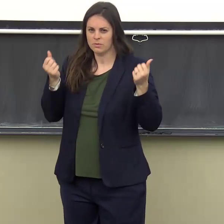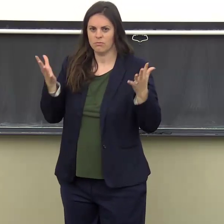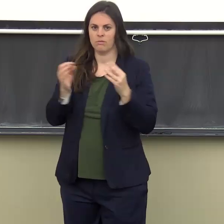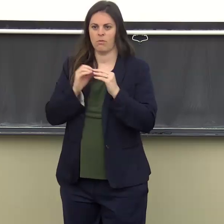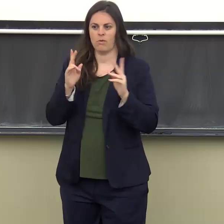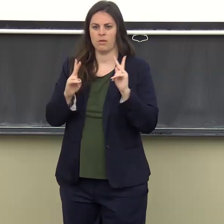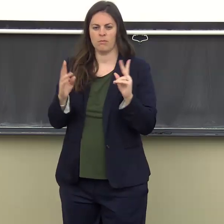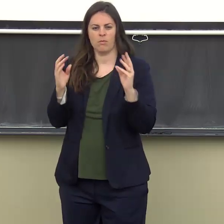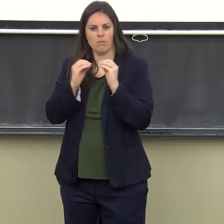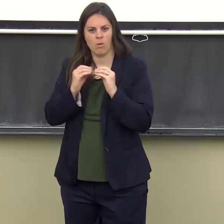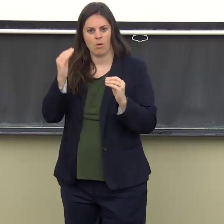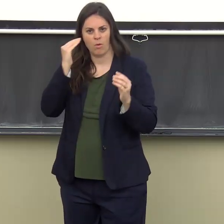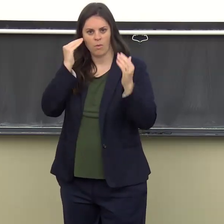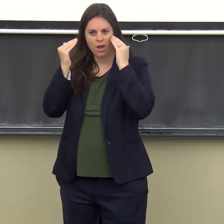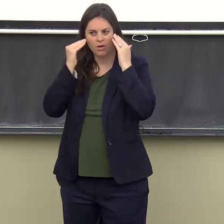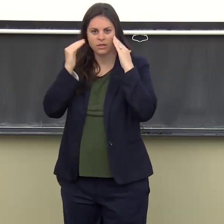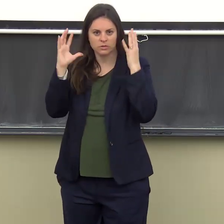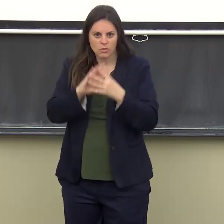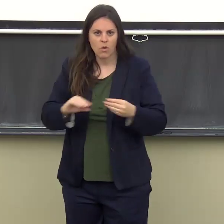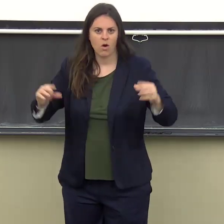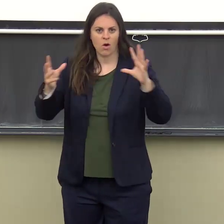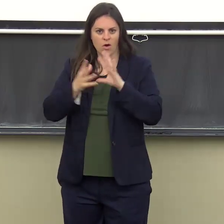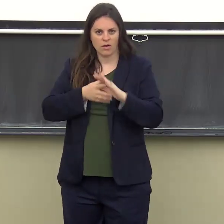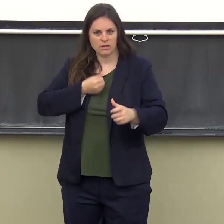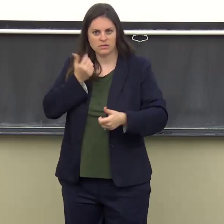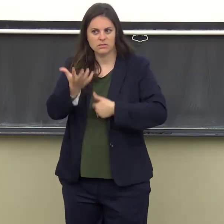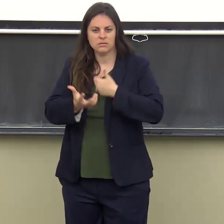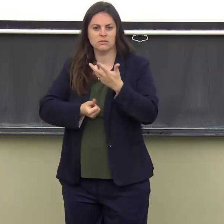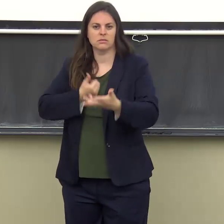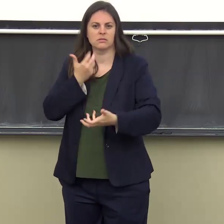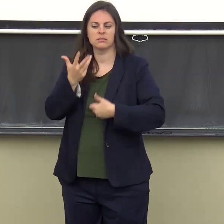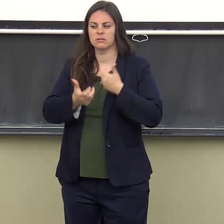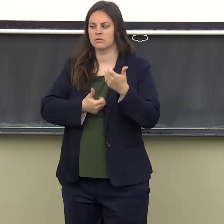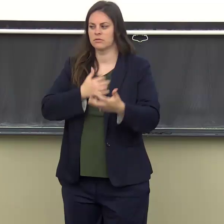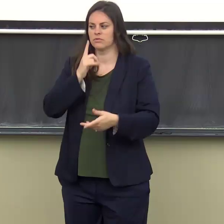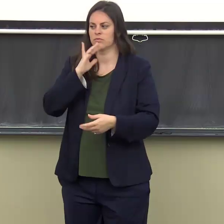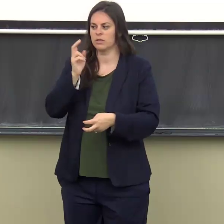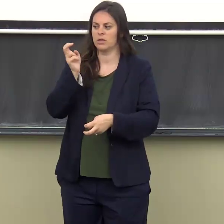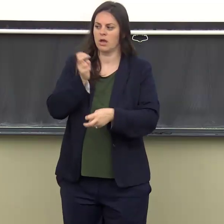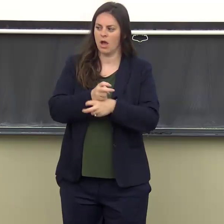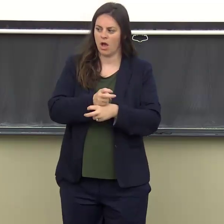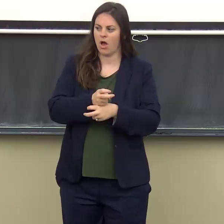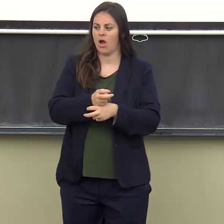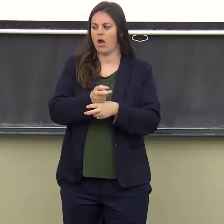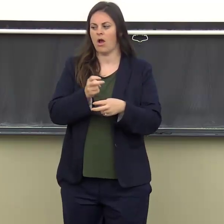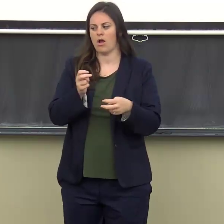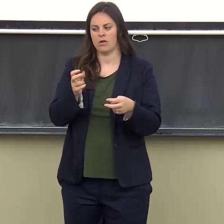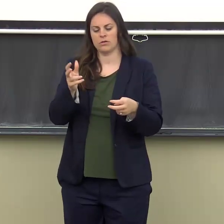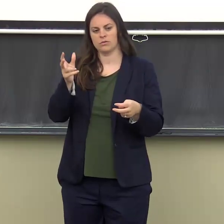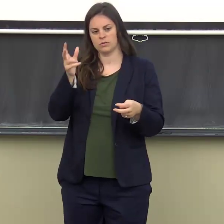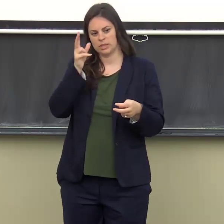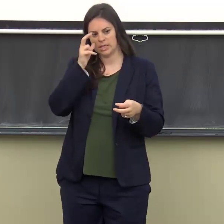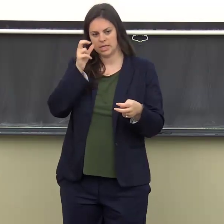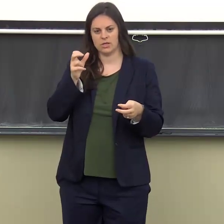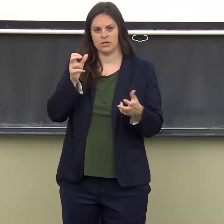awareness and the stories that have been told. You know, it's hard to hear that people aren't telling as many stories now,